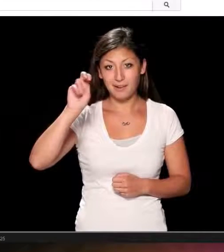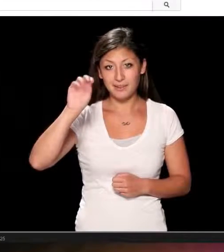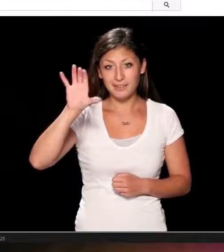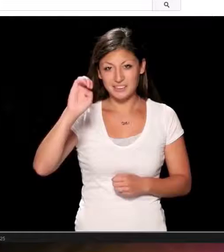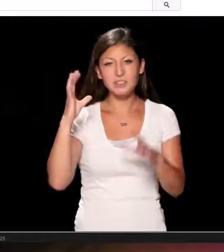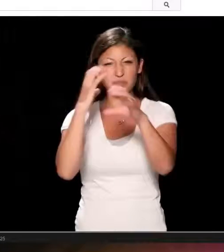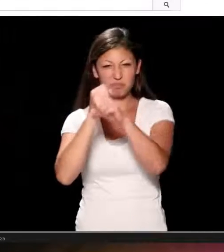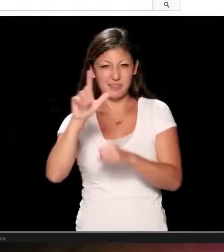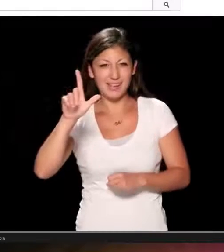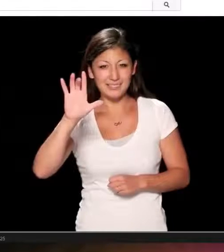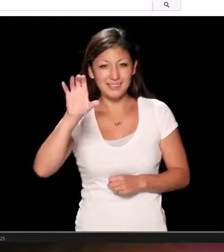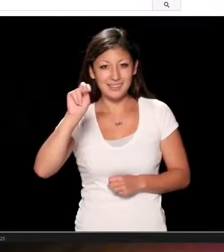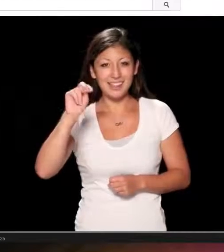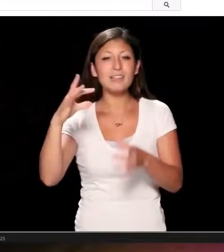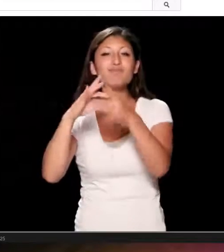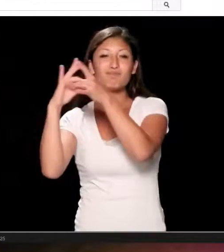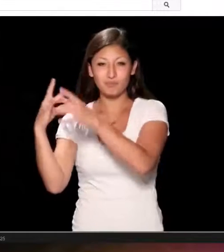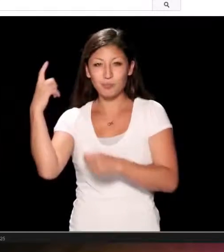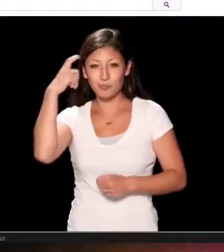Cognitive